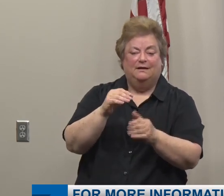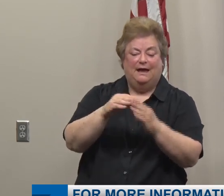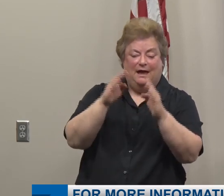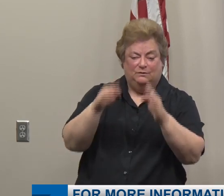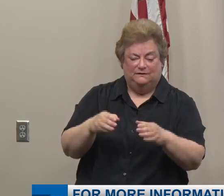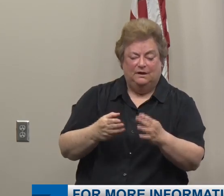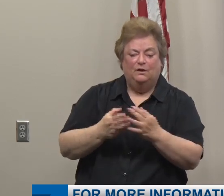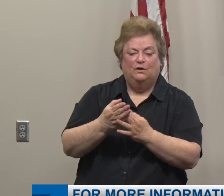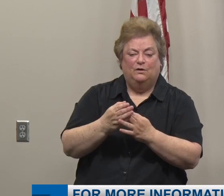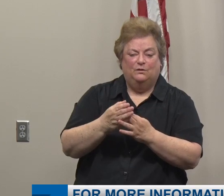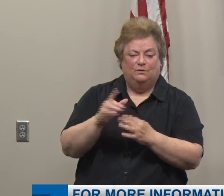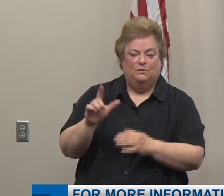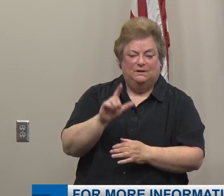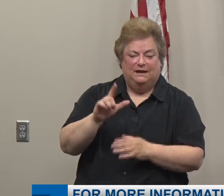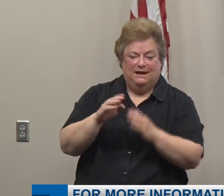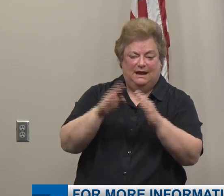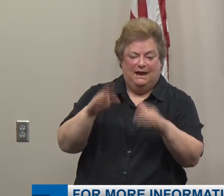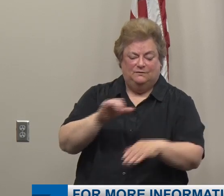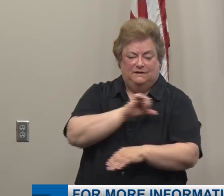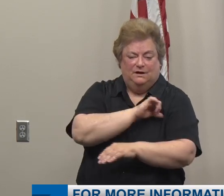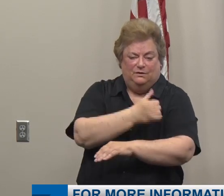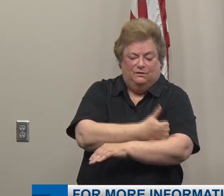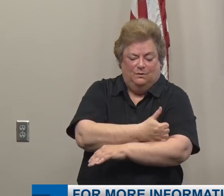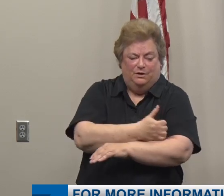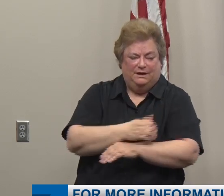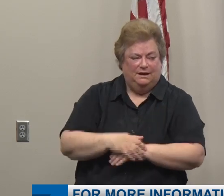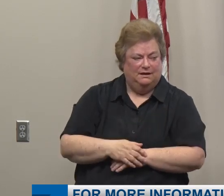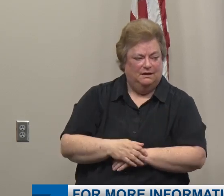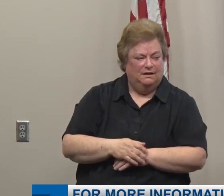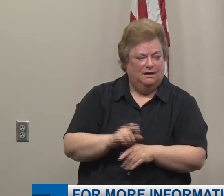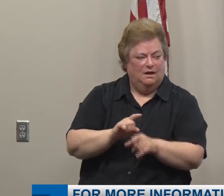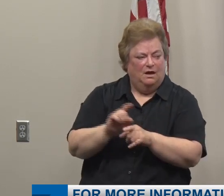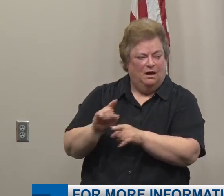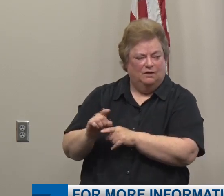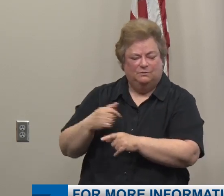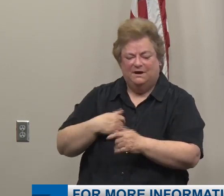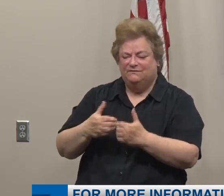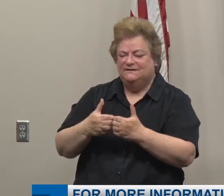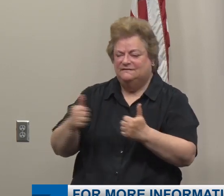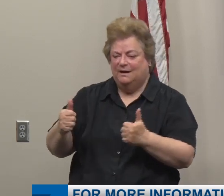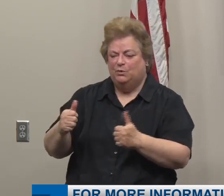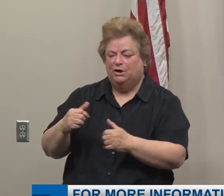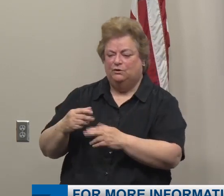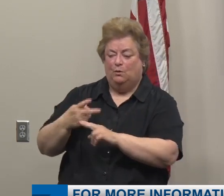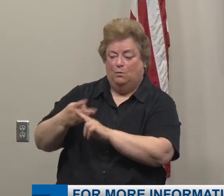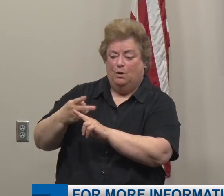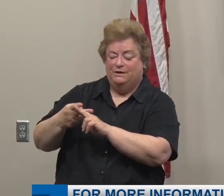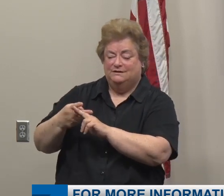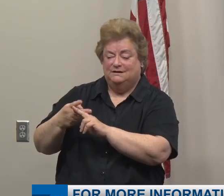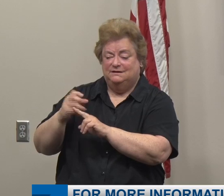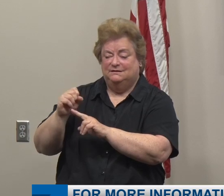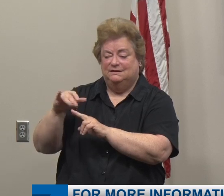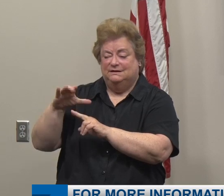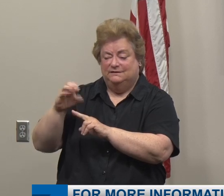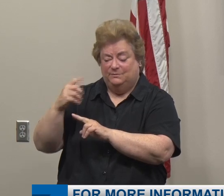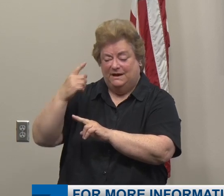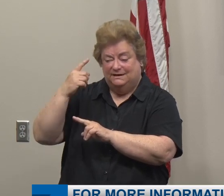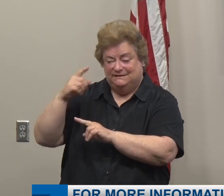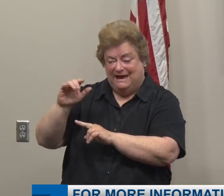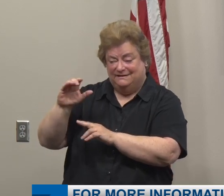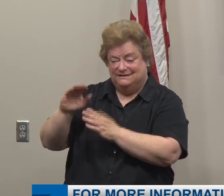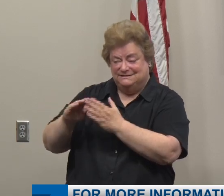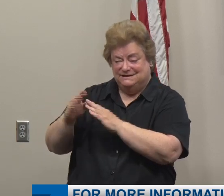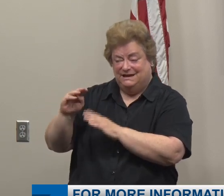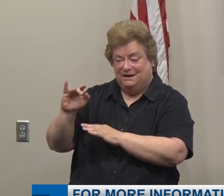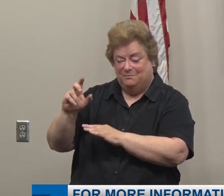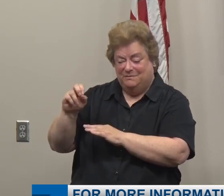authorities section 8 housing program we also mentioned that a separate quarantine space had been established at the mission for those who may have been exposed